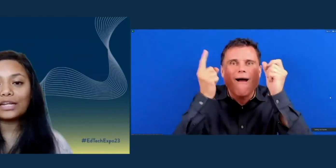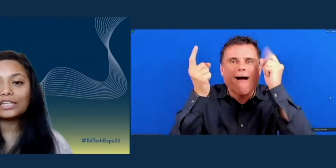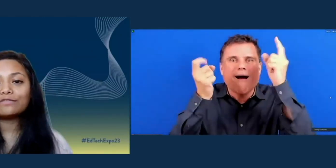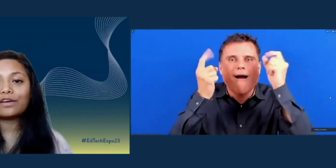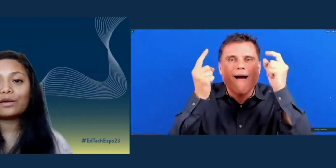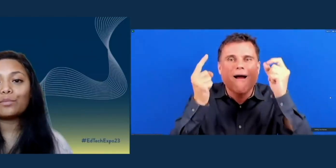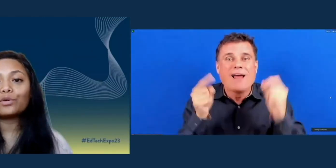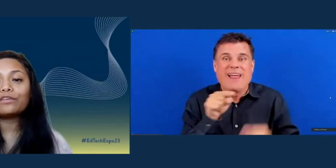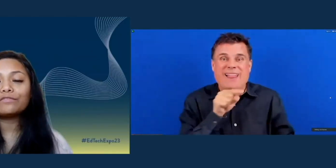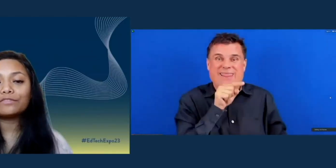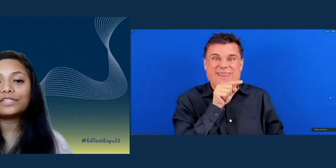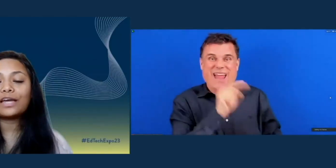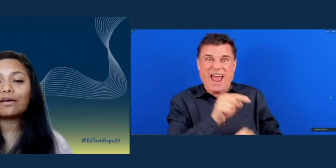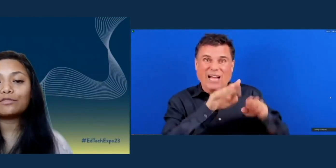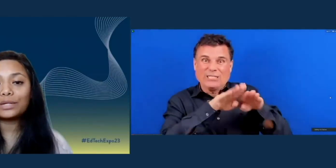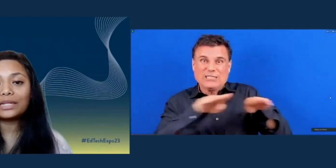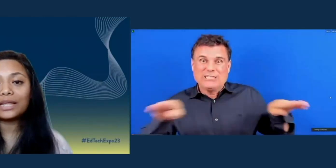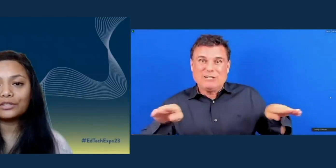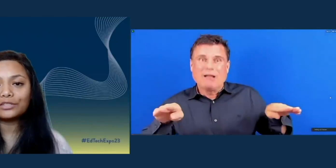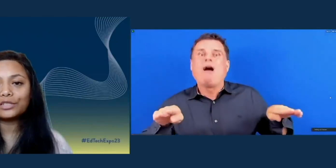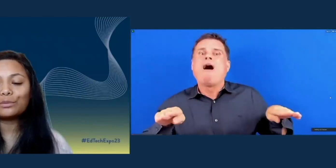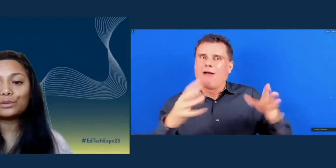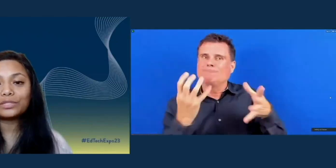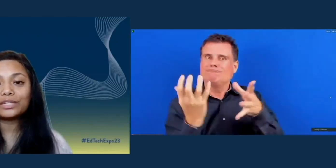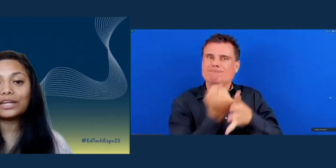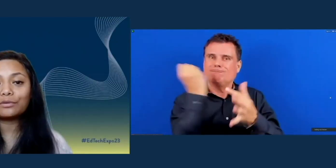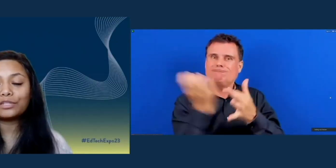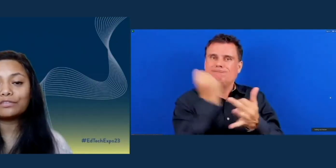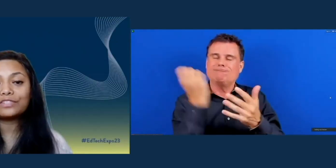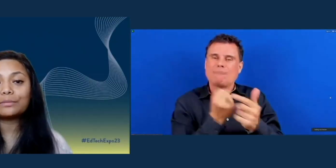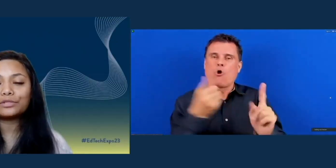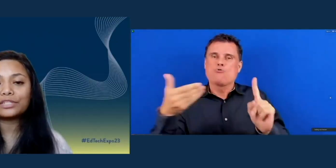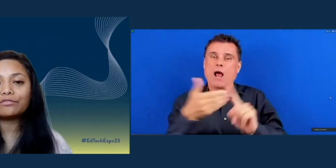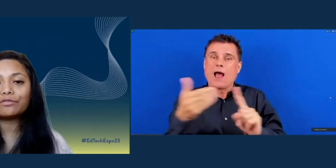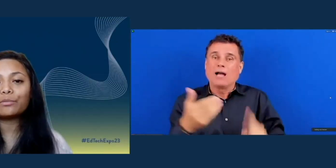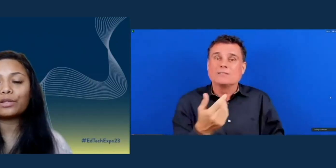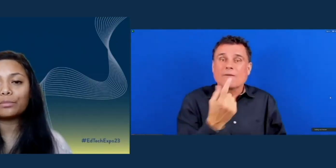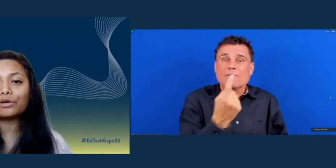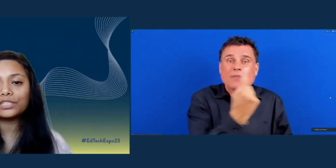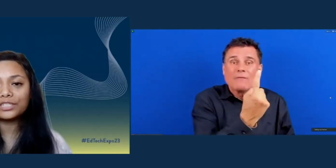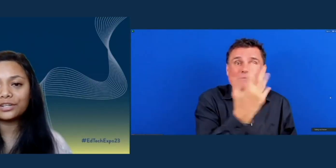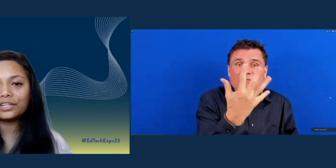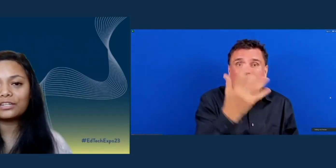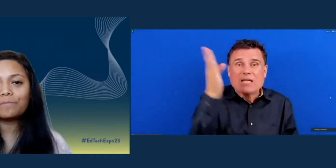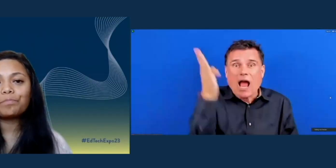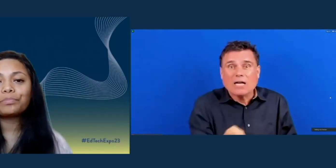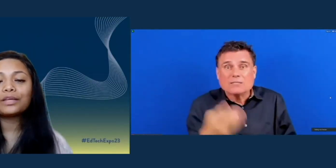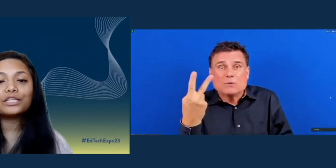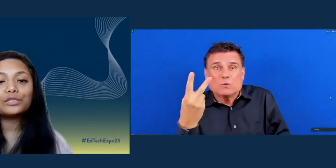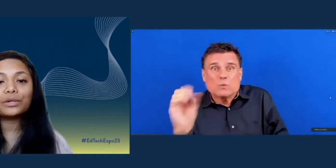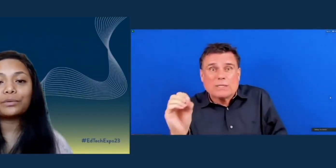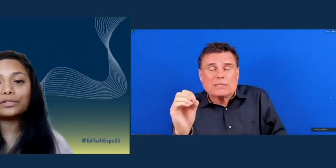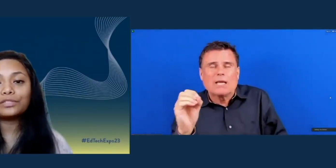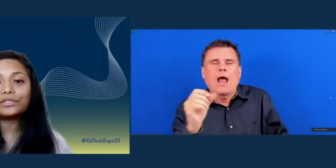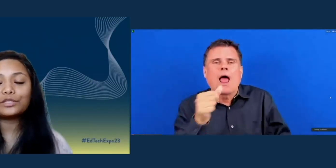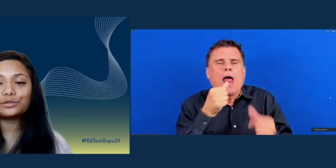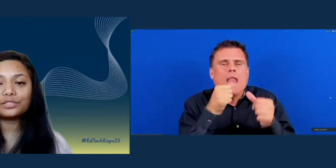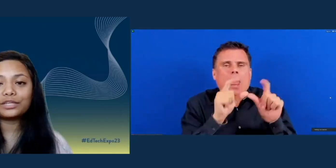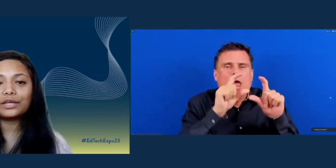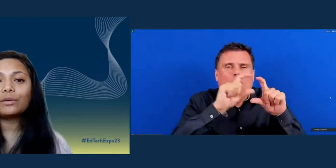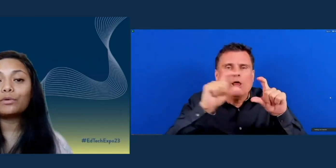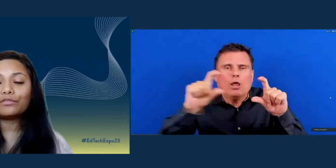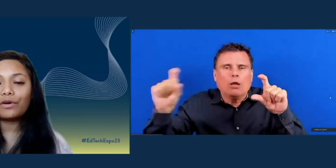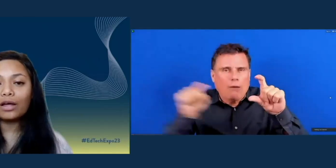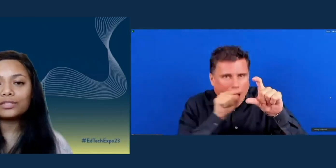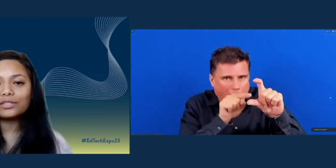to identify more than 15 out of 20 letters, which was an increase of 10% from when the project started. These were great results to